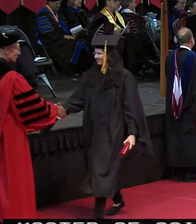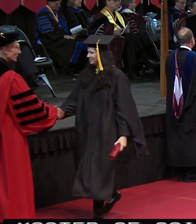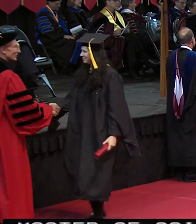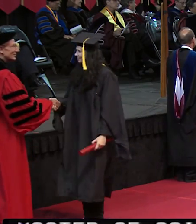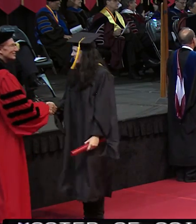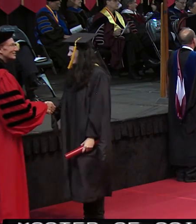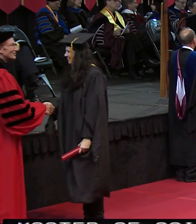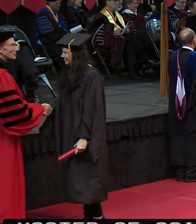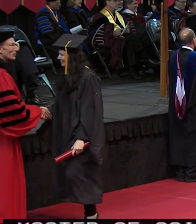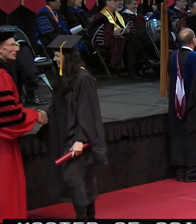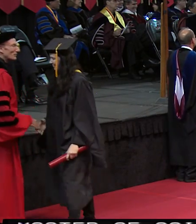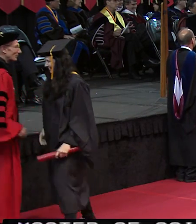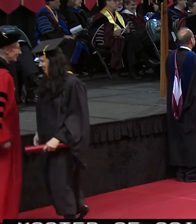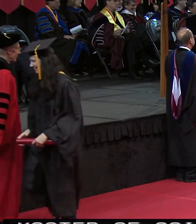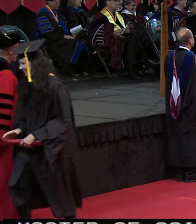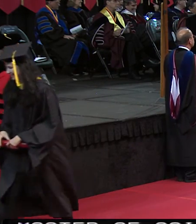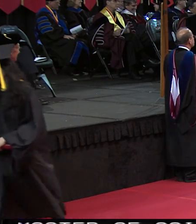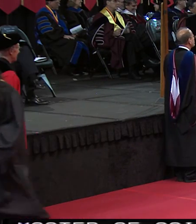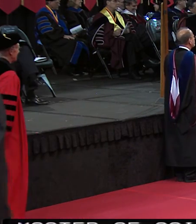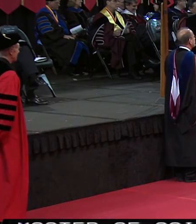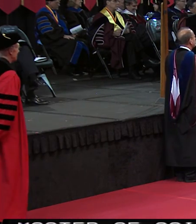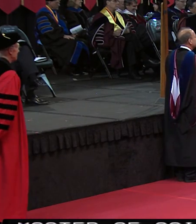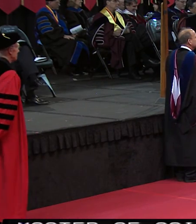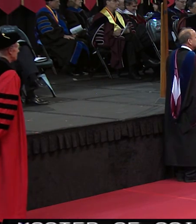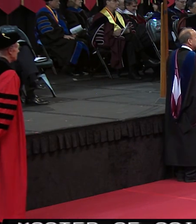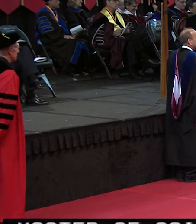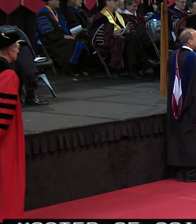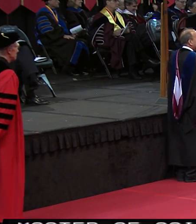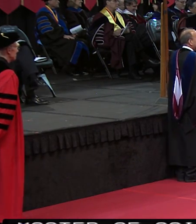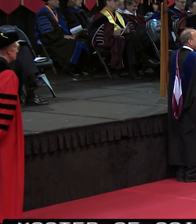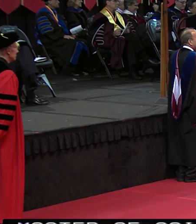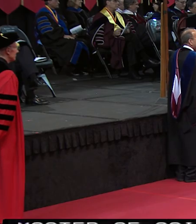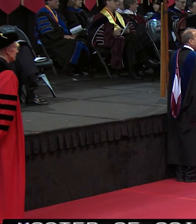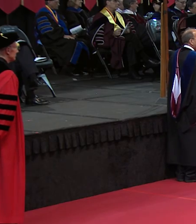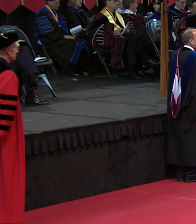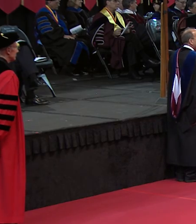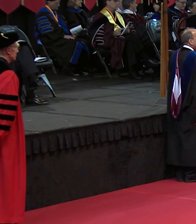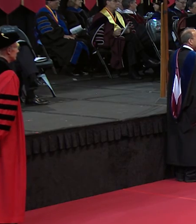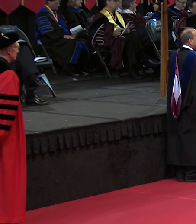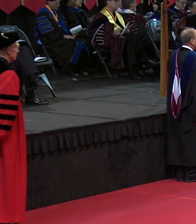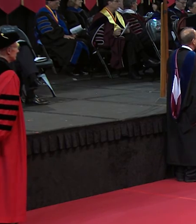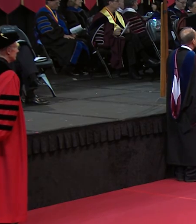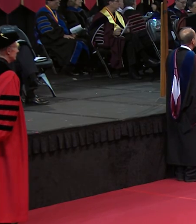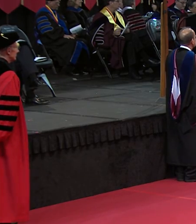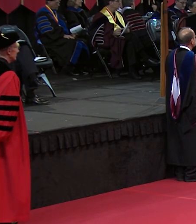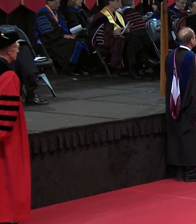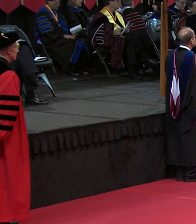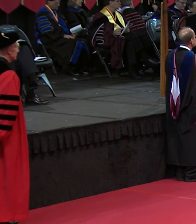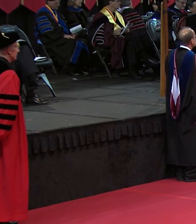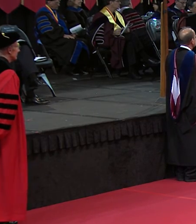Master of Science in Nursing, Kristen Ann Christian.